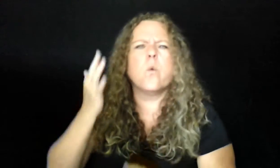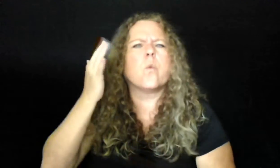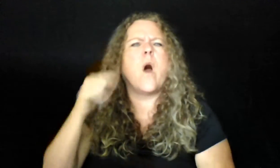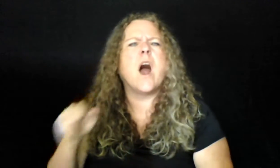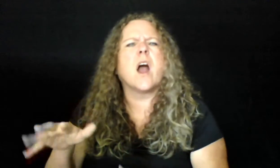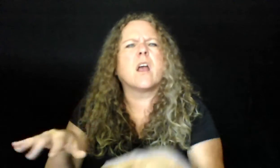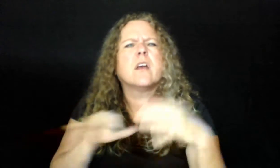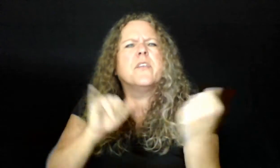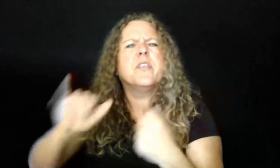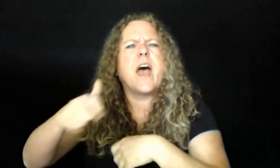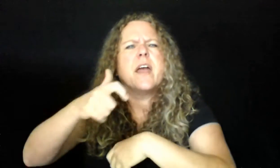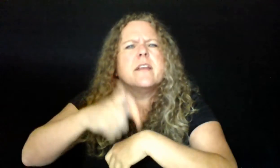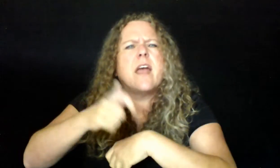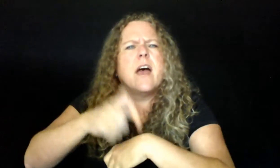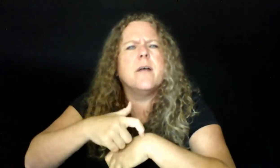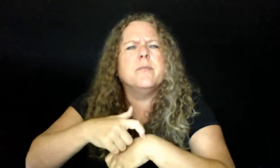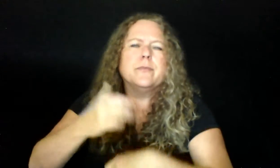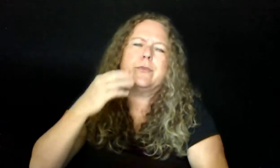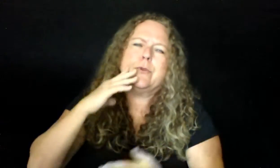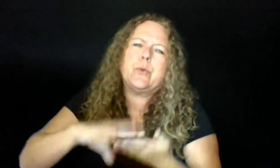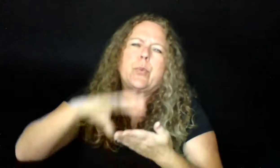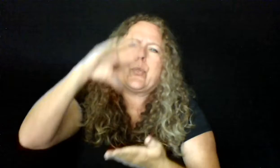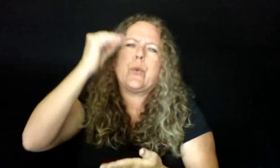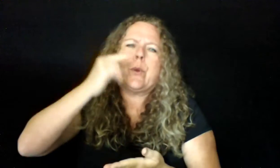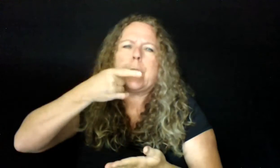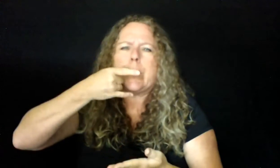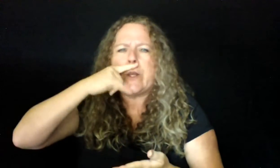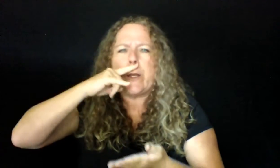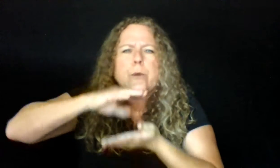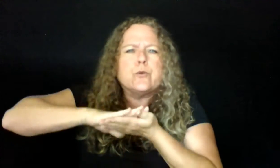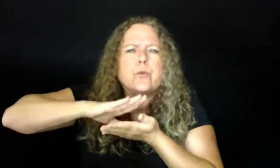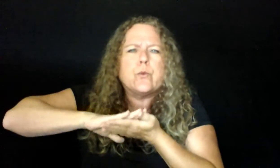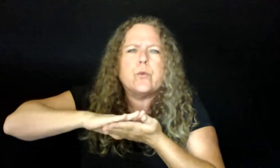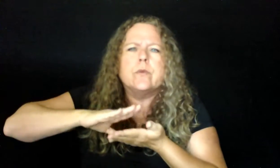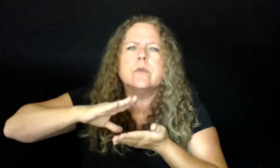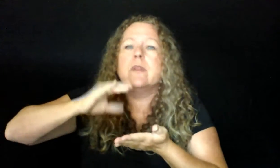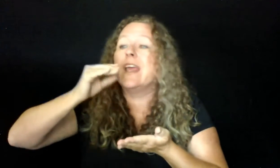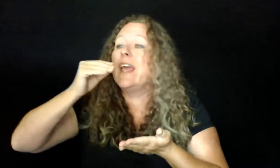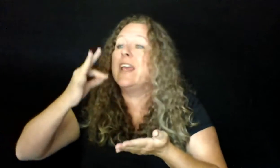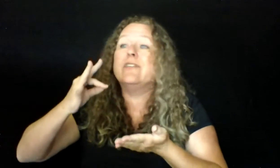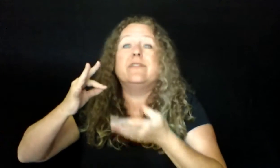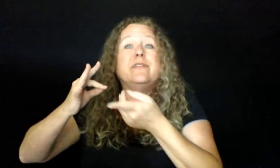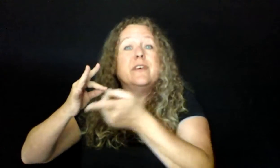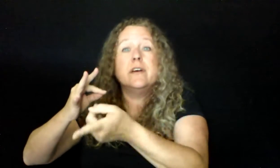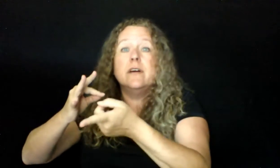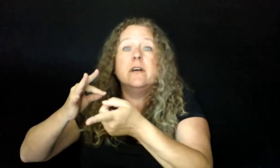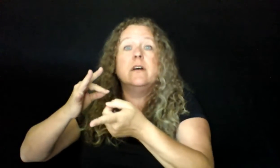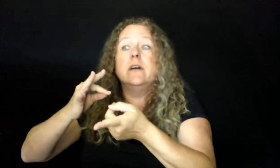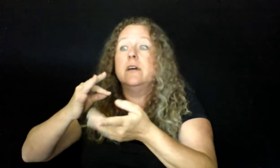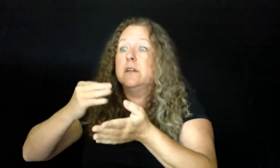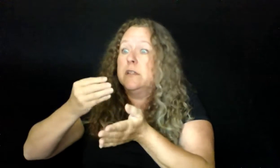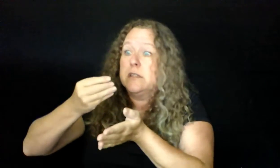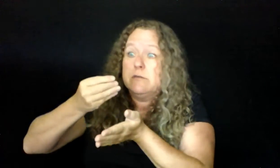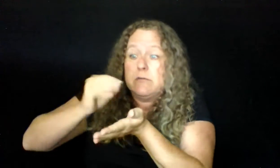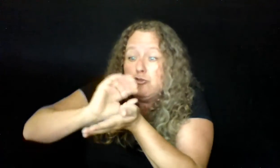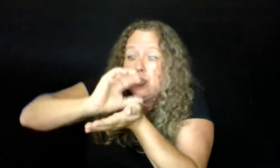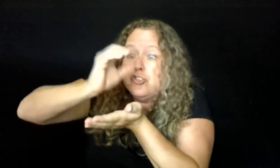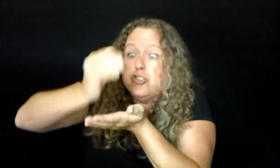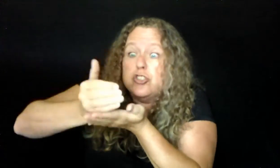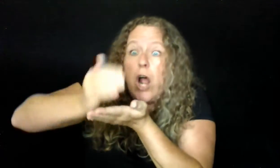What happens when supply gets constrained without demand going down? And prices go up. We've seen a lot of that this past year. We've tried to